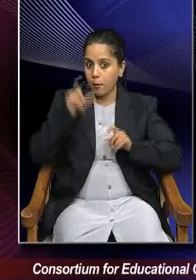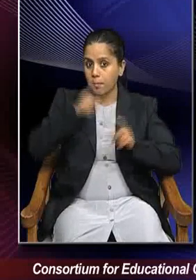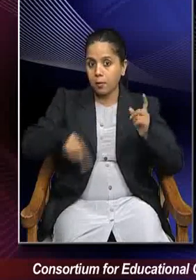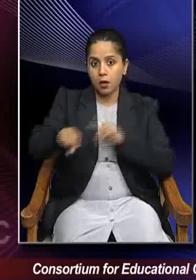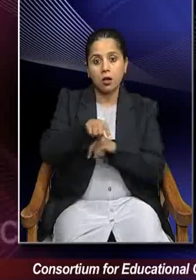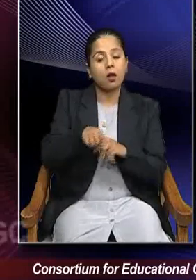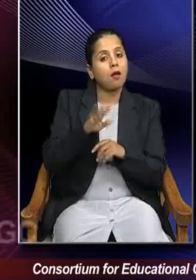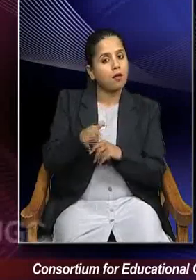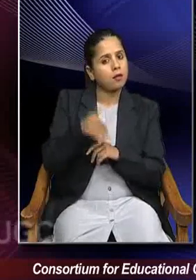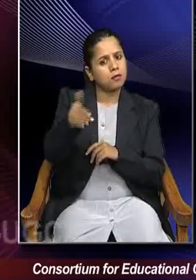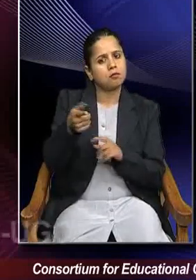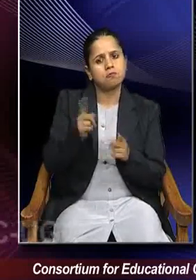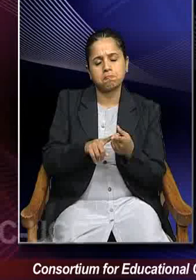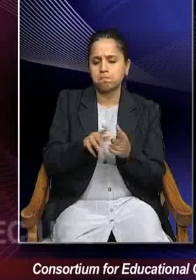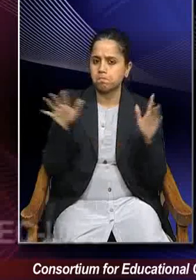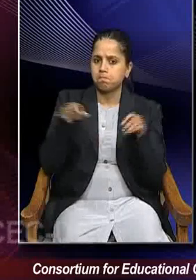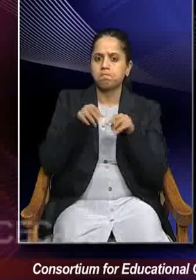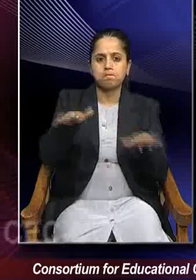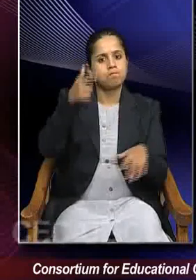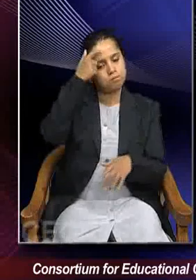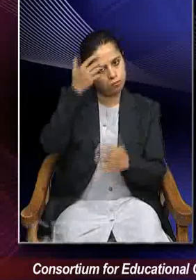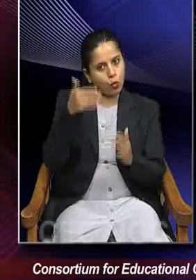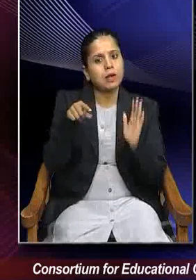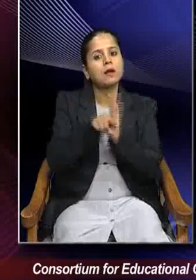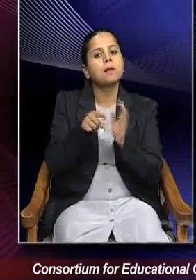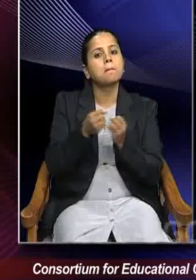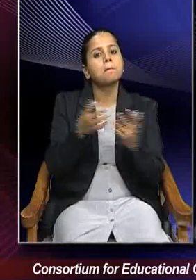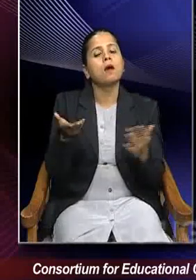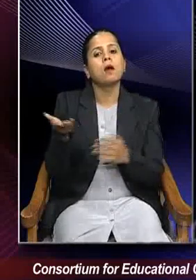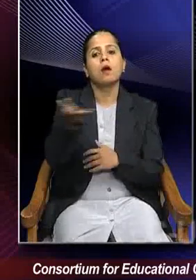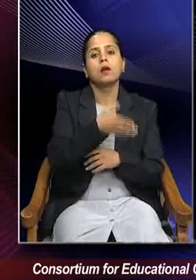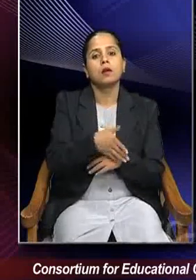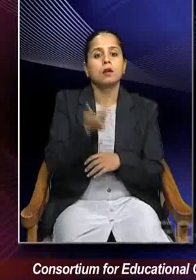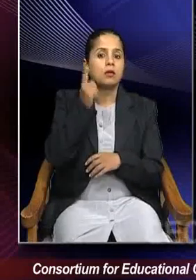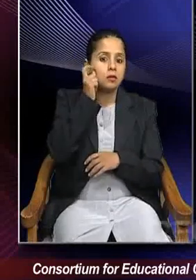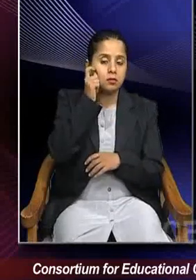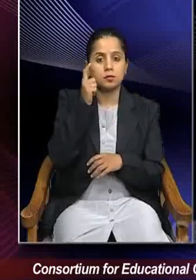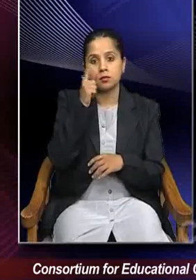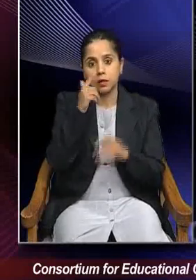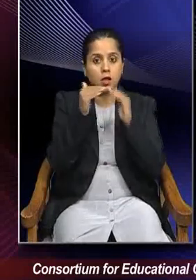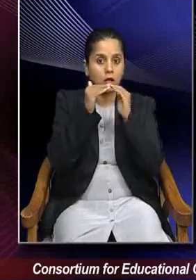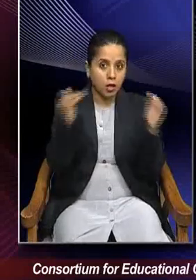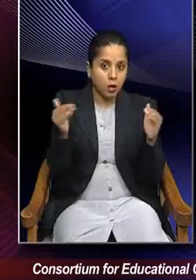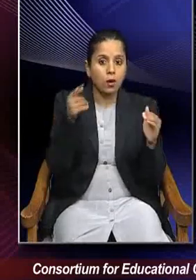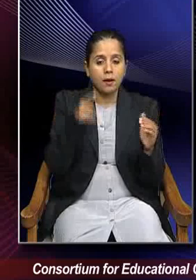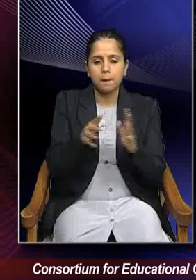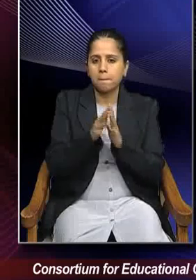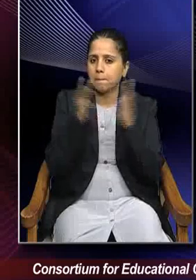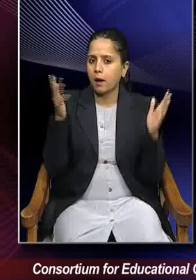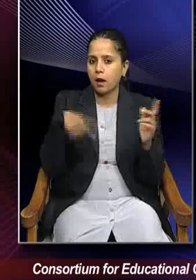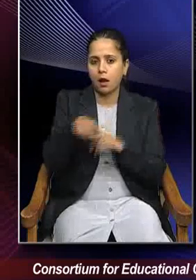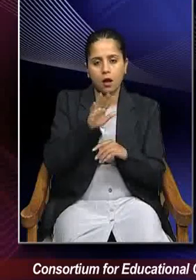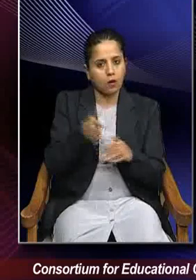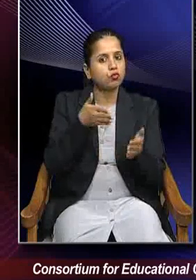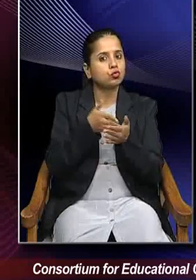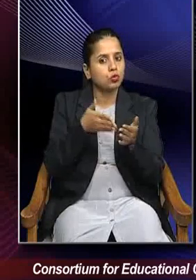has tremendous deleterious effect on different kinds. Gender equity is one of the biggest challenges in urban areas